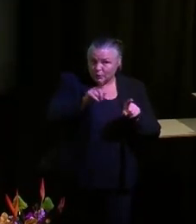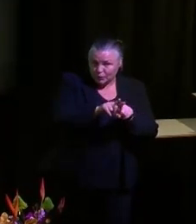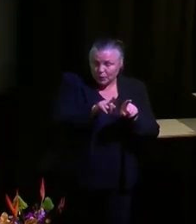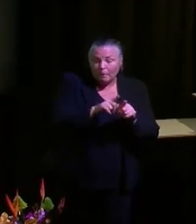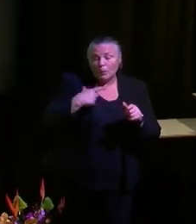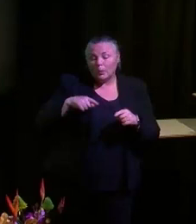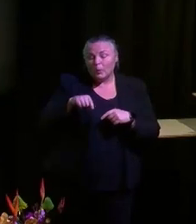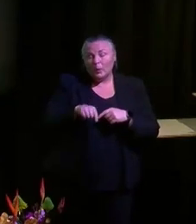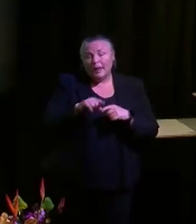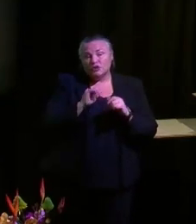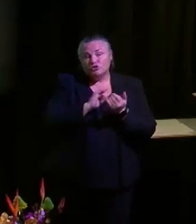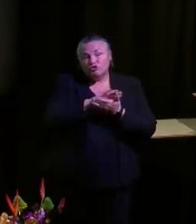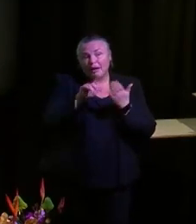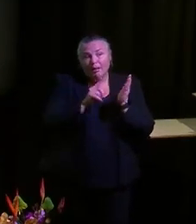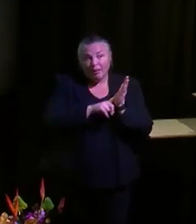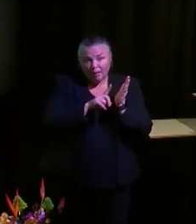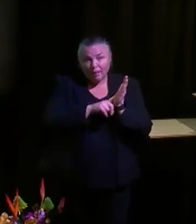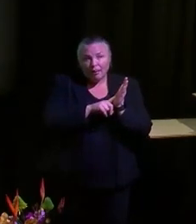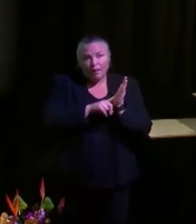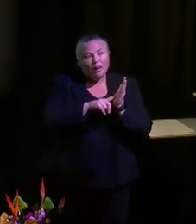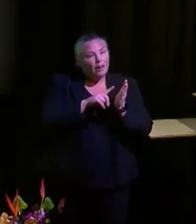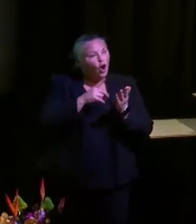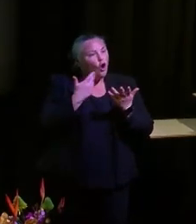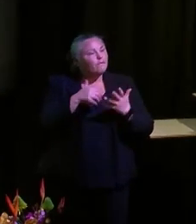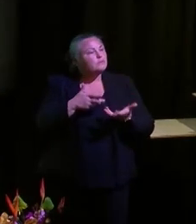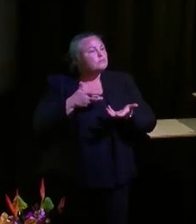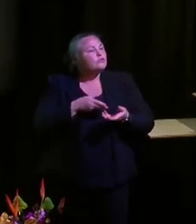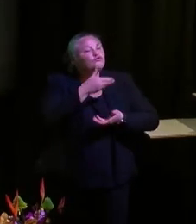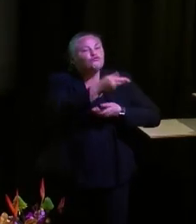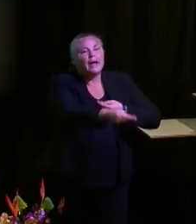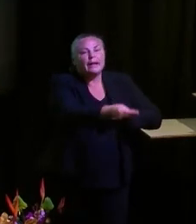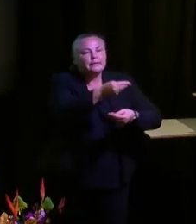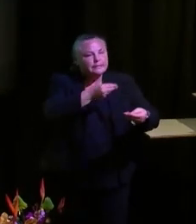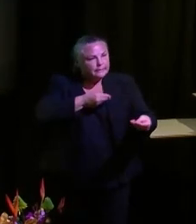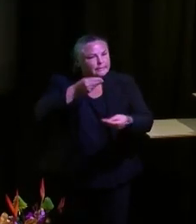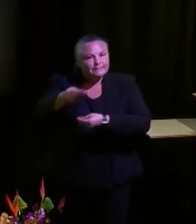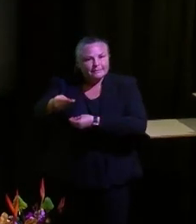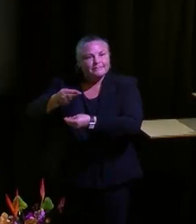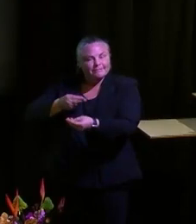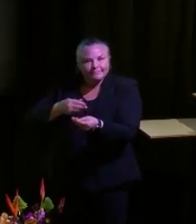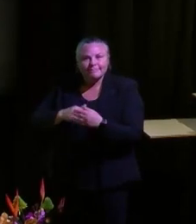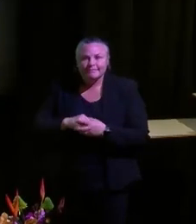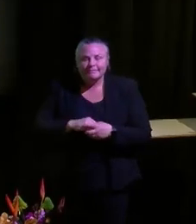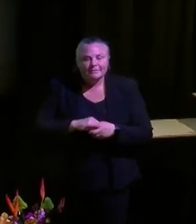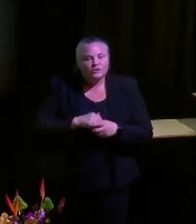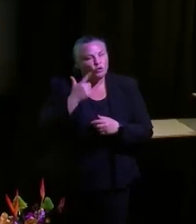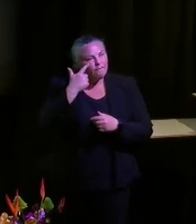shell was often traded along the trade routes, and you find the Baylor